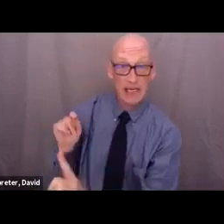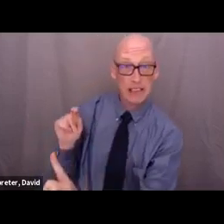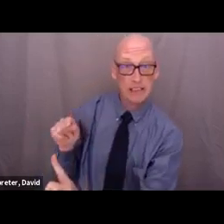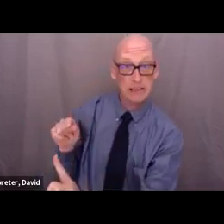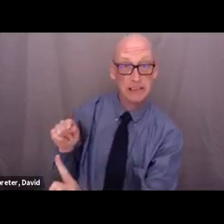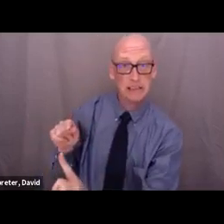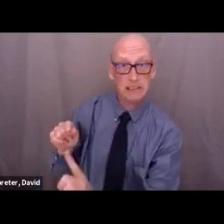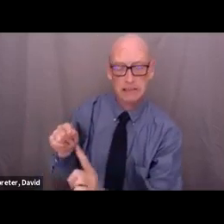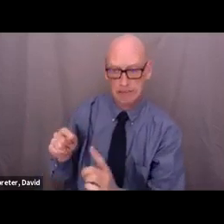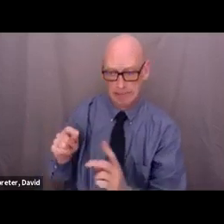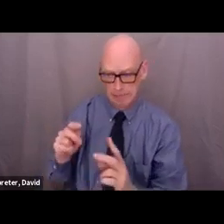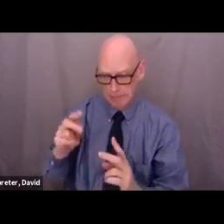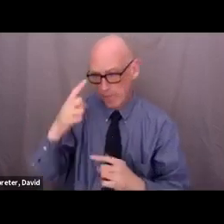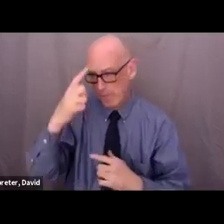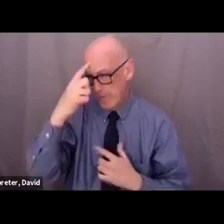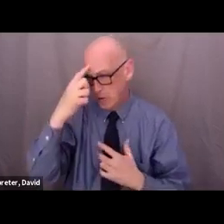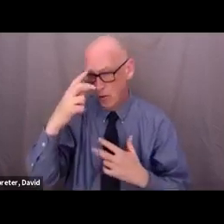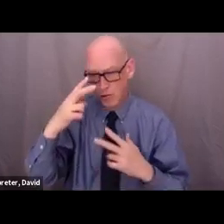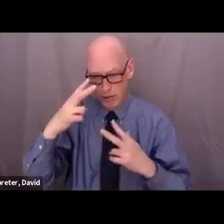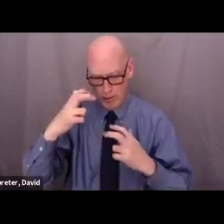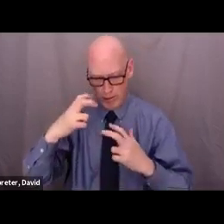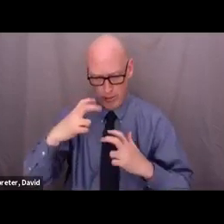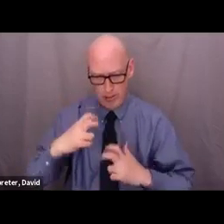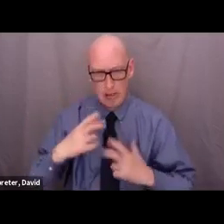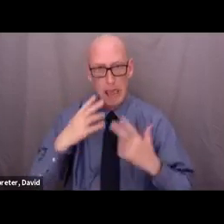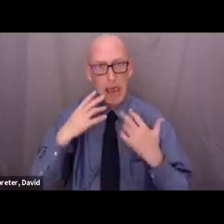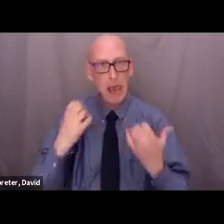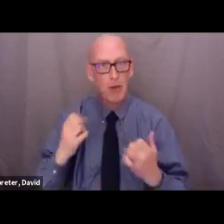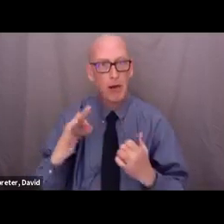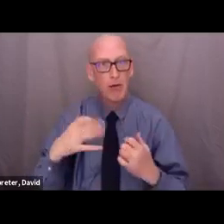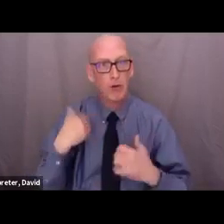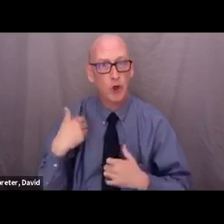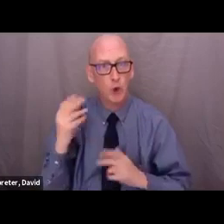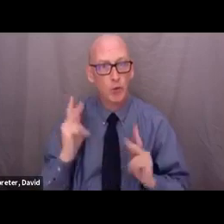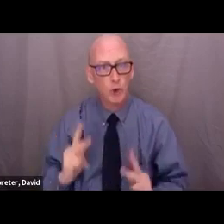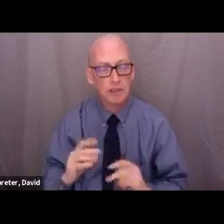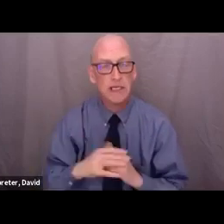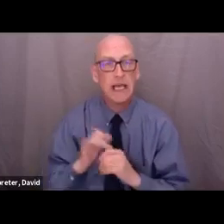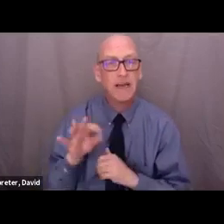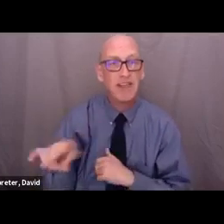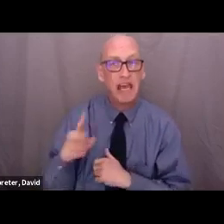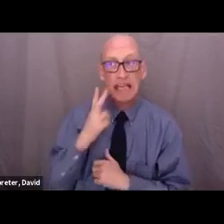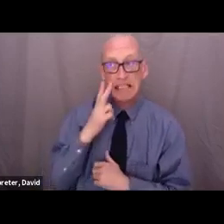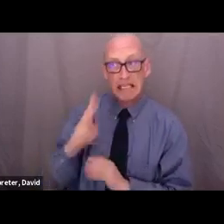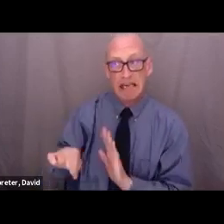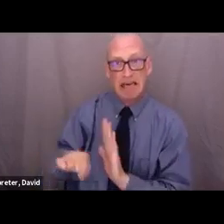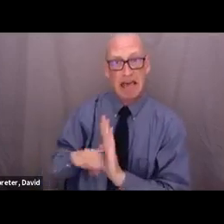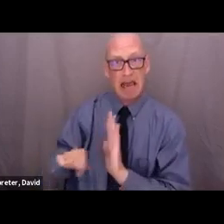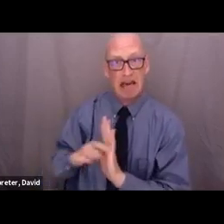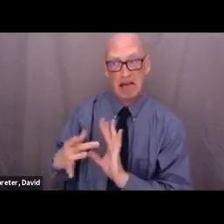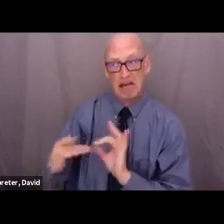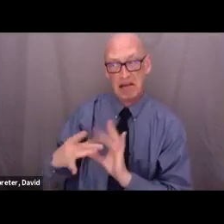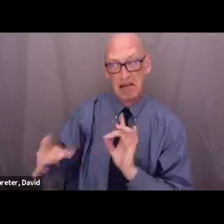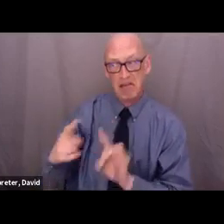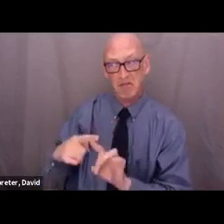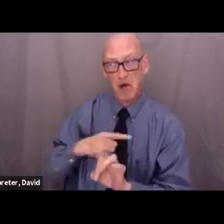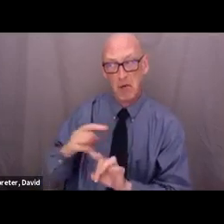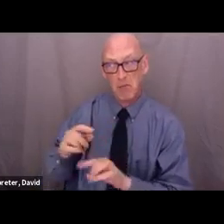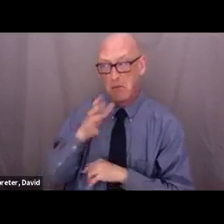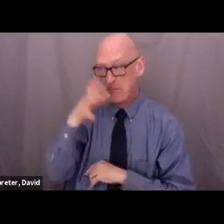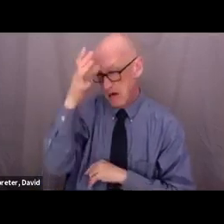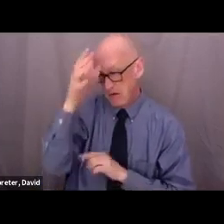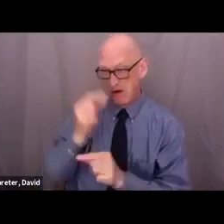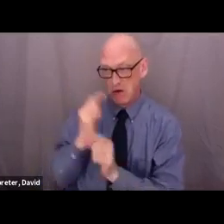impact the mental, health of a youth. If they're seeing negative comments from their parent and guardians, how can they